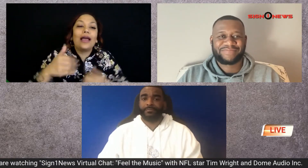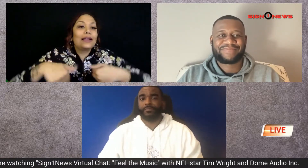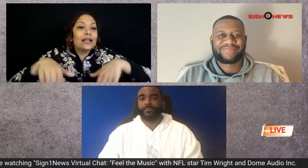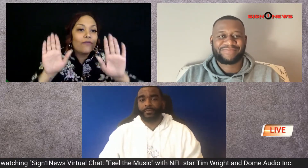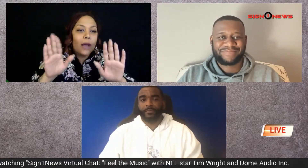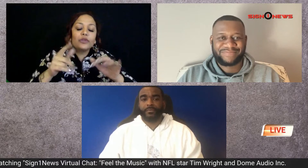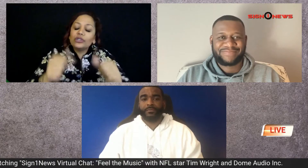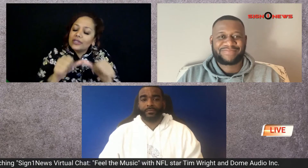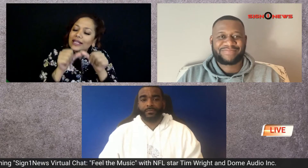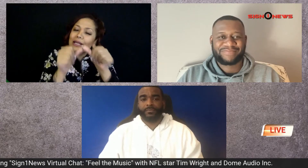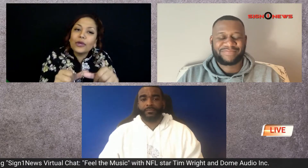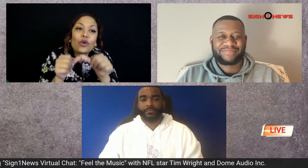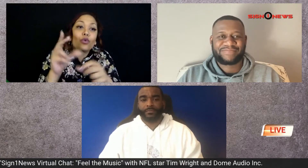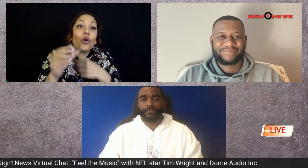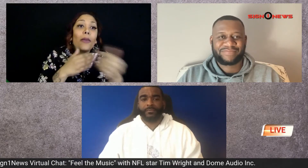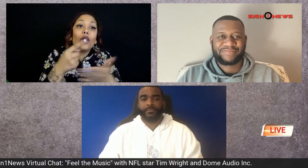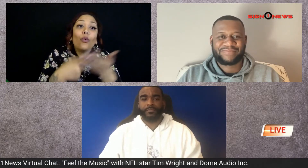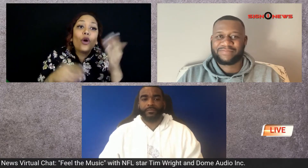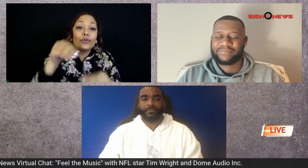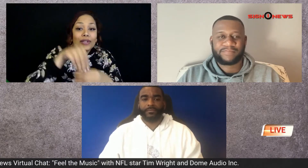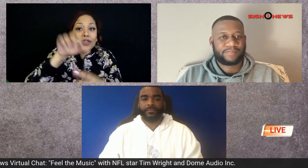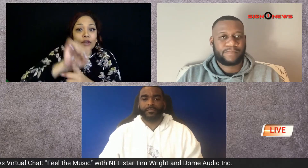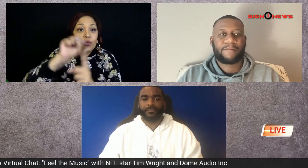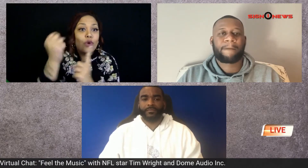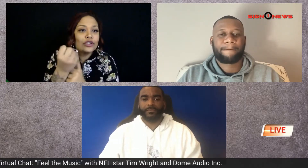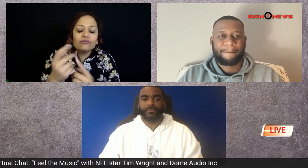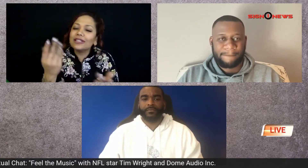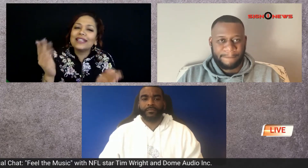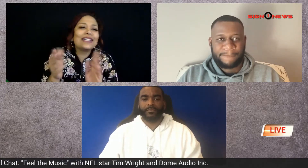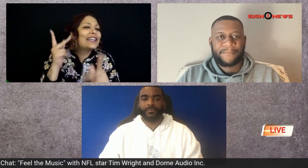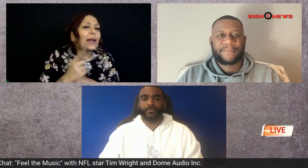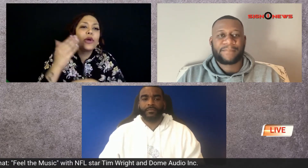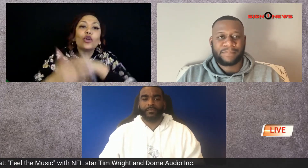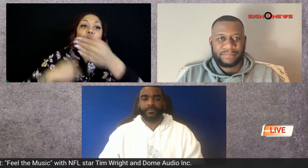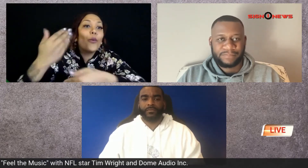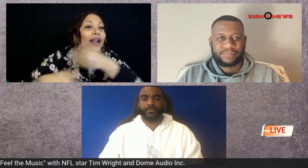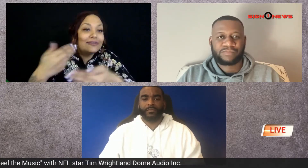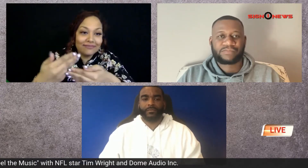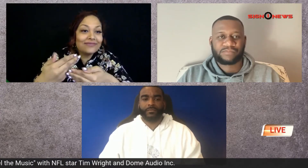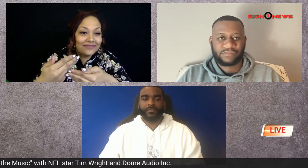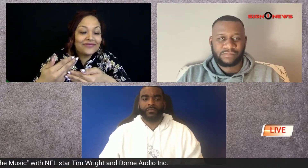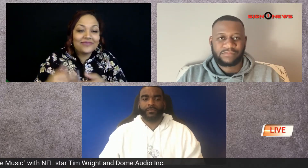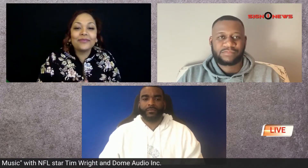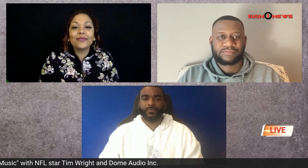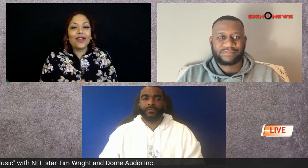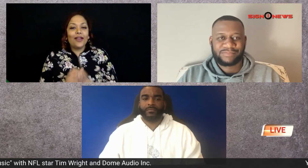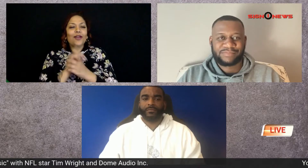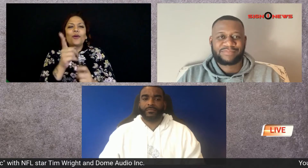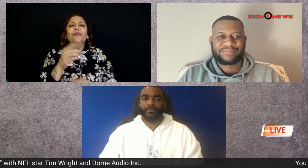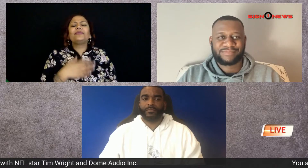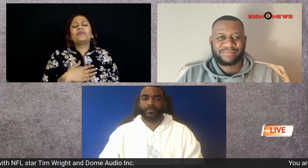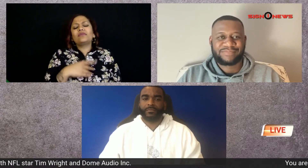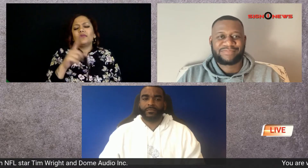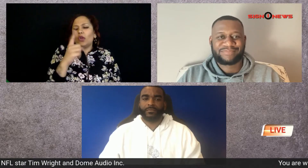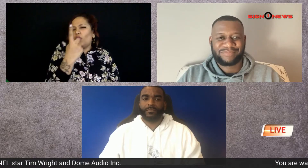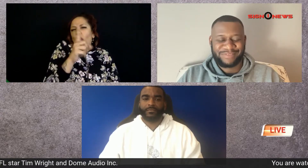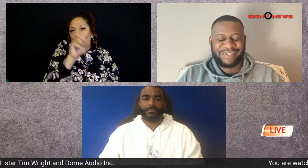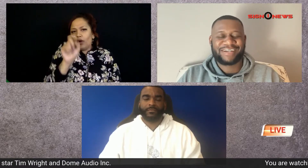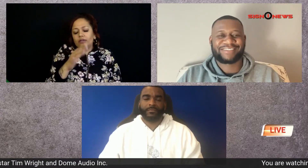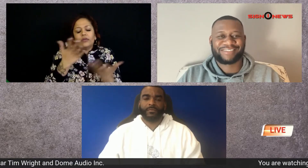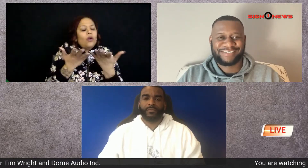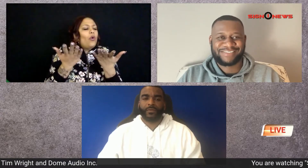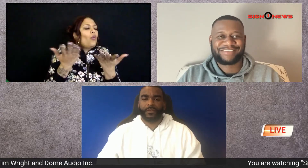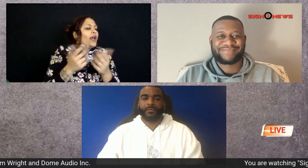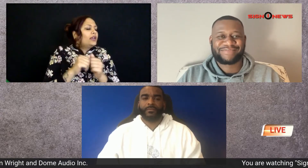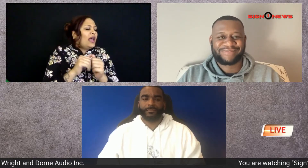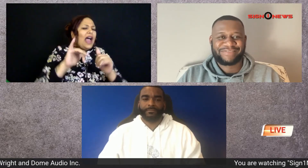audience, don't ever give up. Just keep going no matter what happens, no matter what the situation, just keep going.